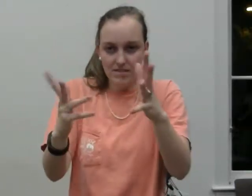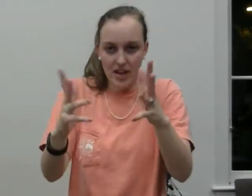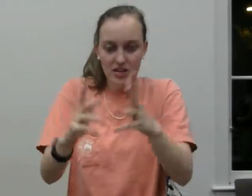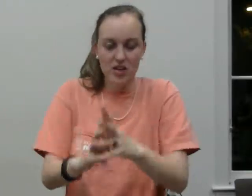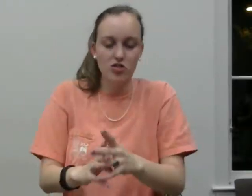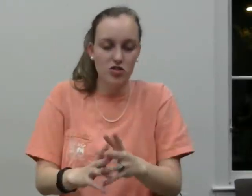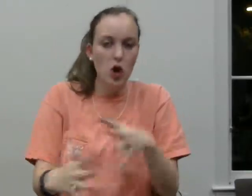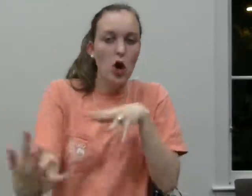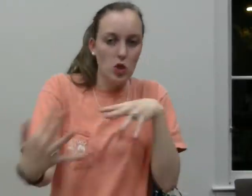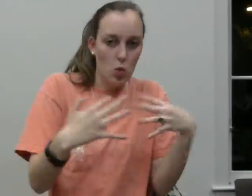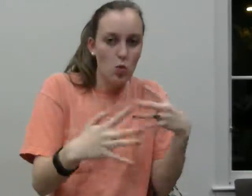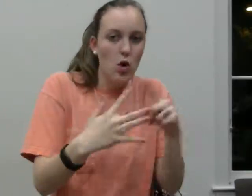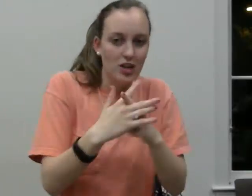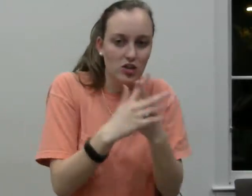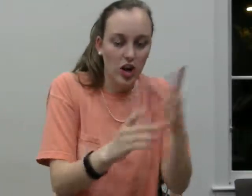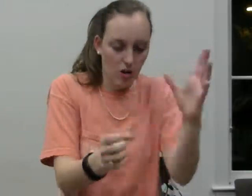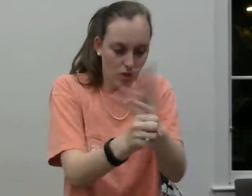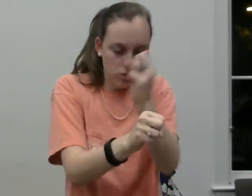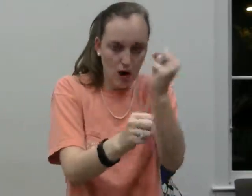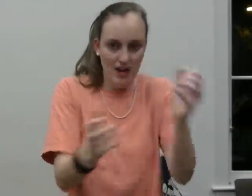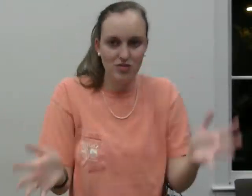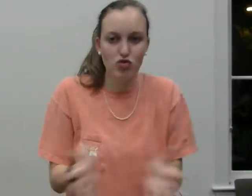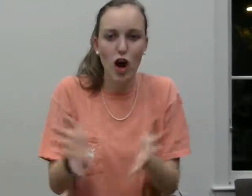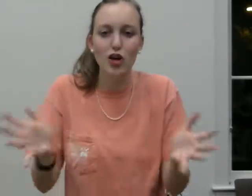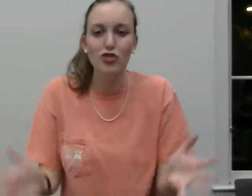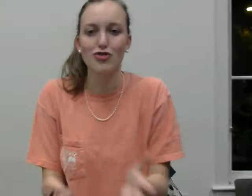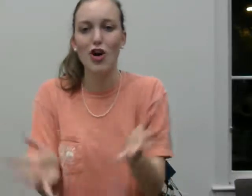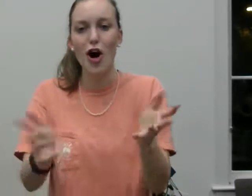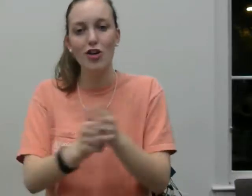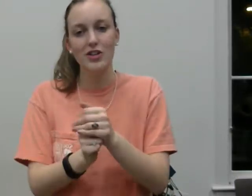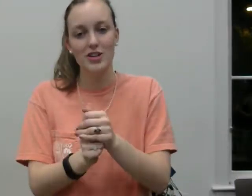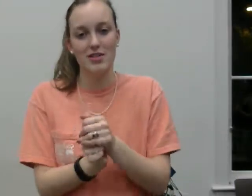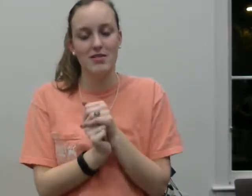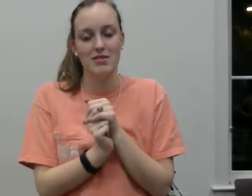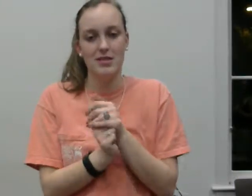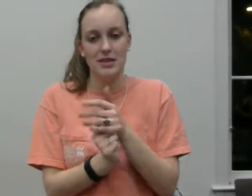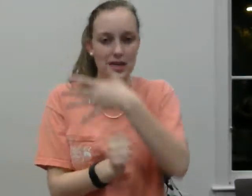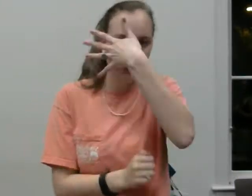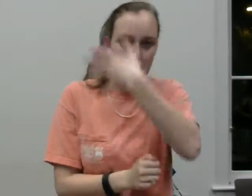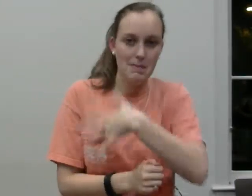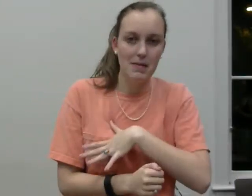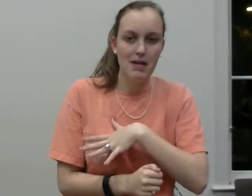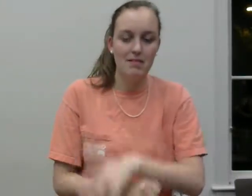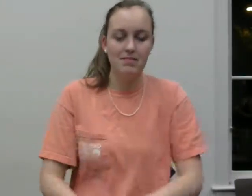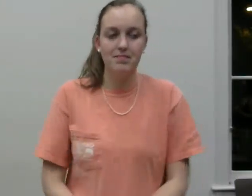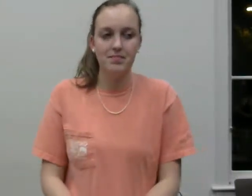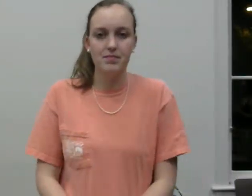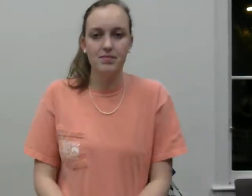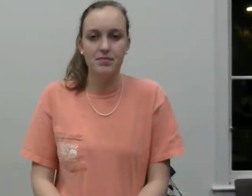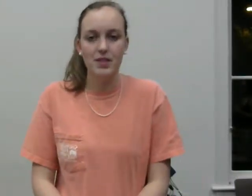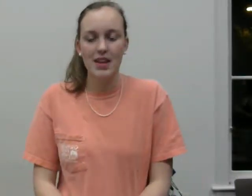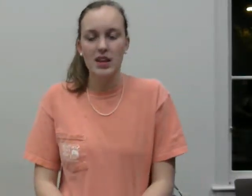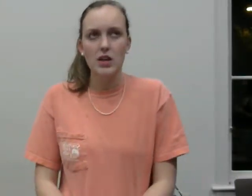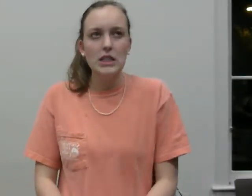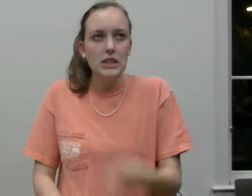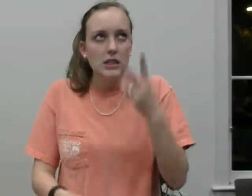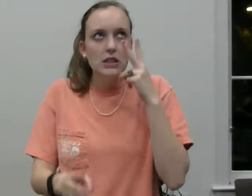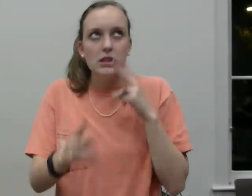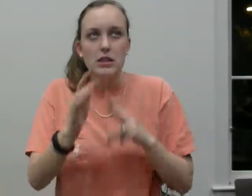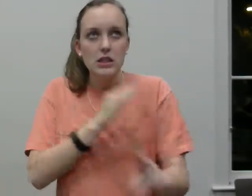in 1776 and 1777, when it's looking like that revolution is just going to die, and it's just going to fizzle out. So number